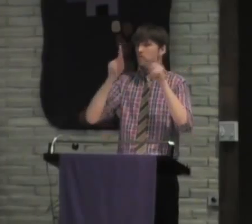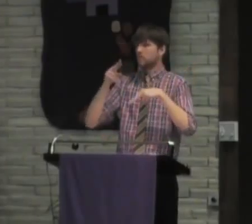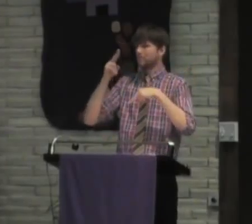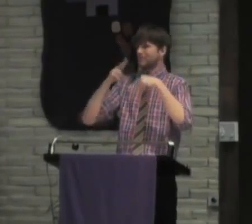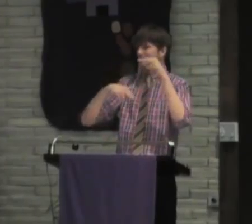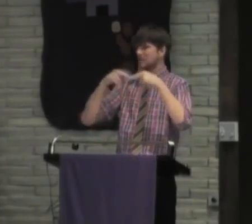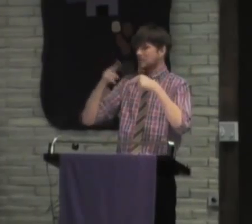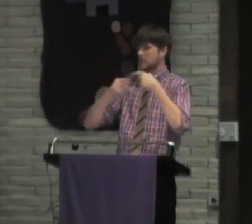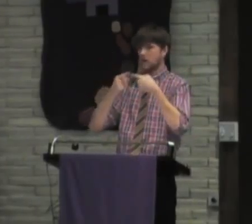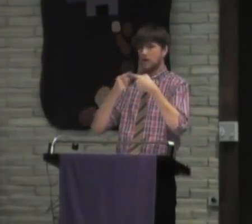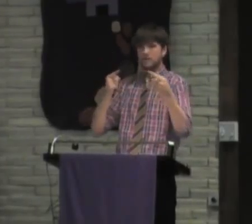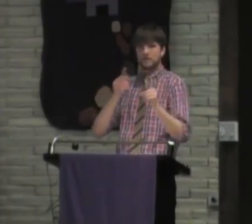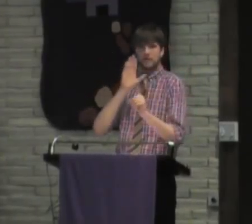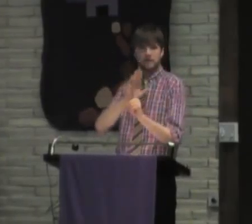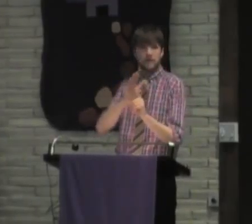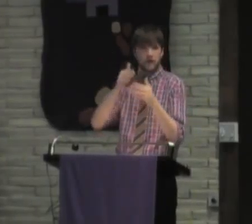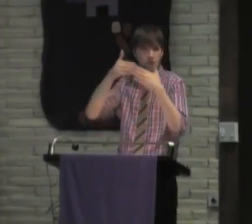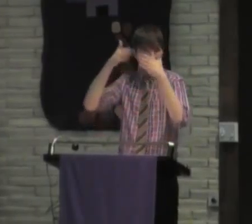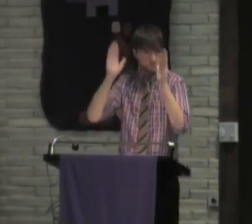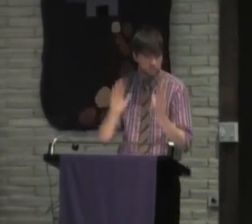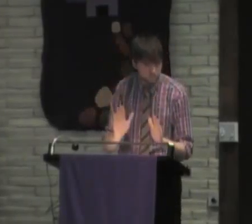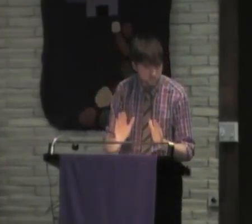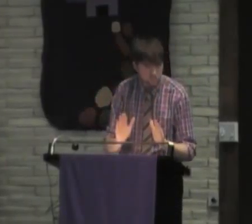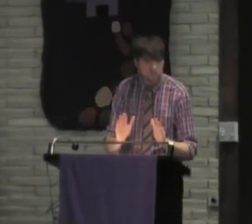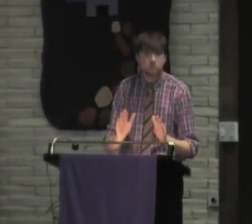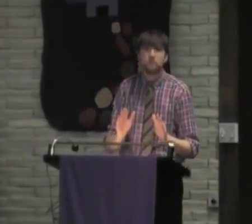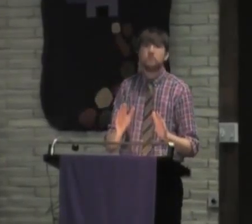And the last little scripture here says,